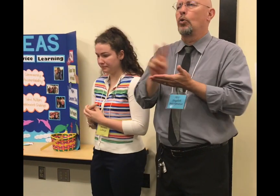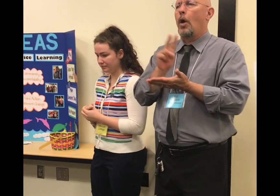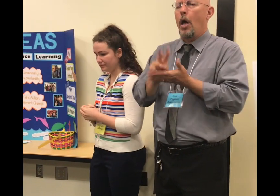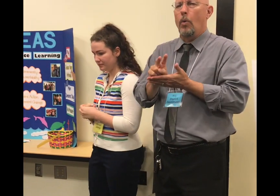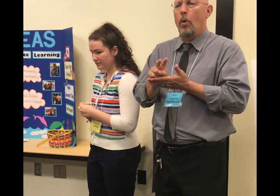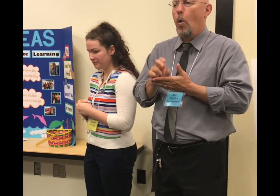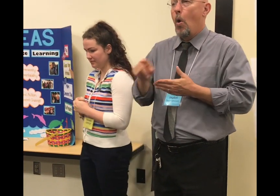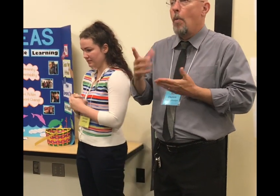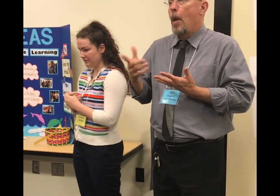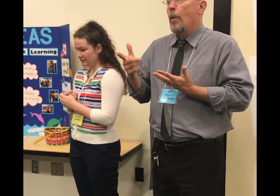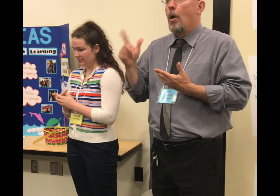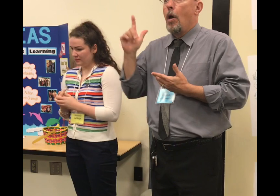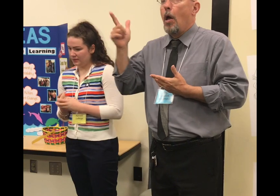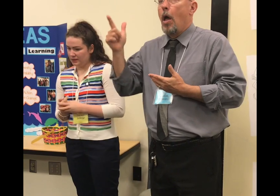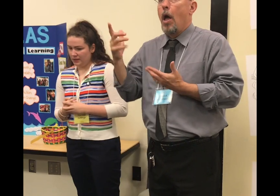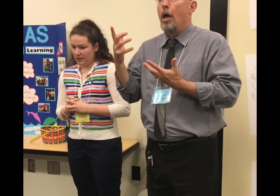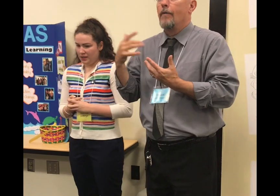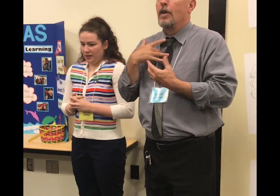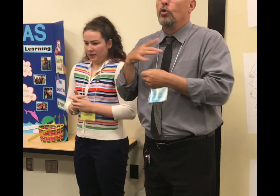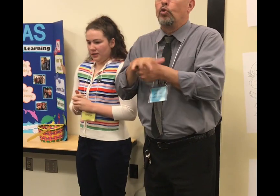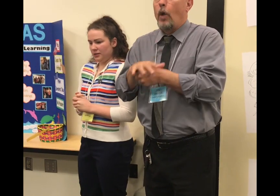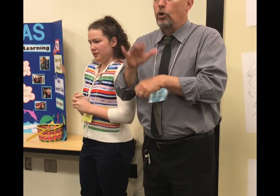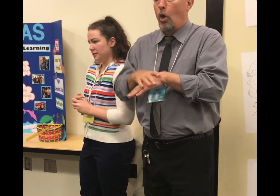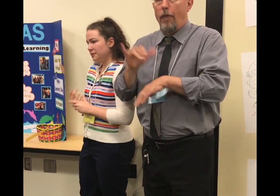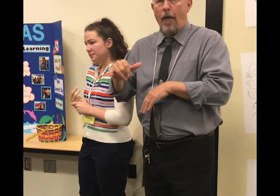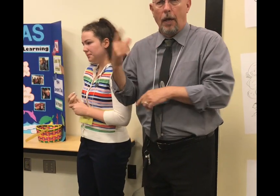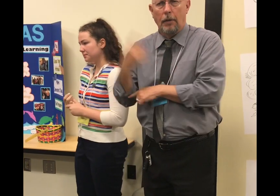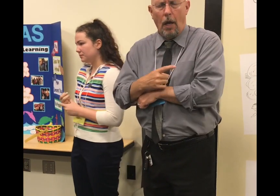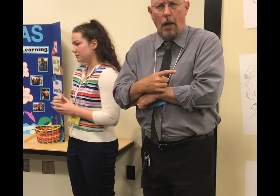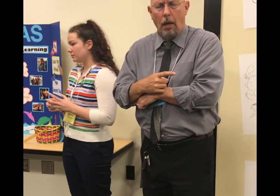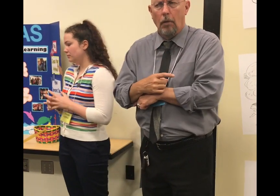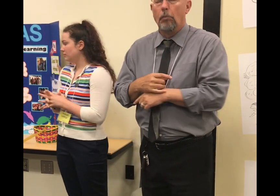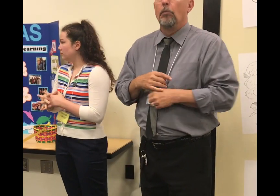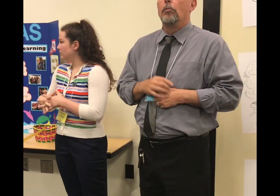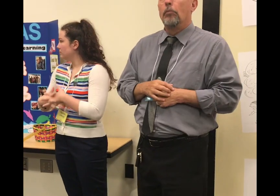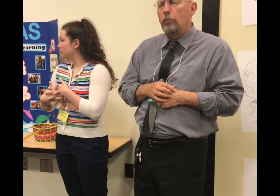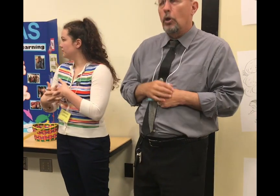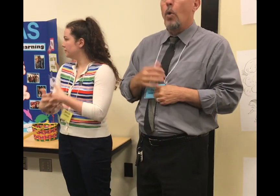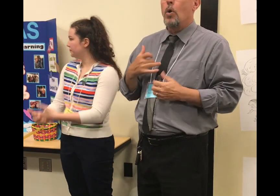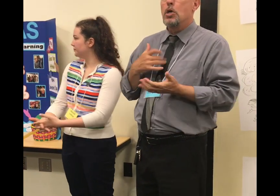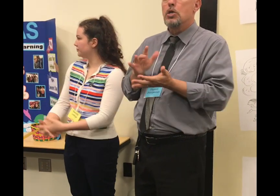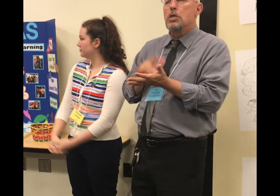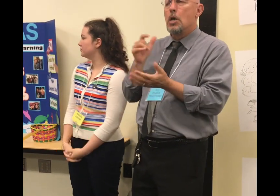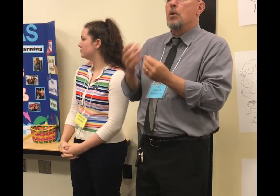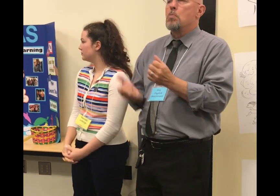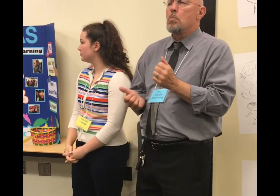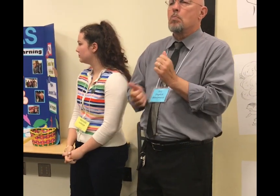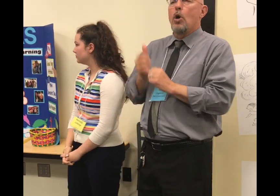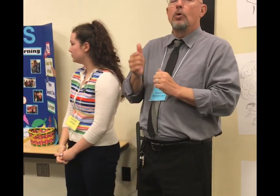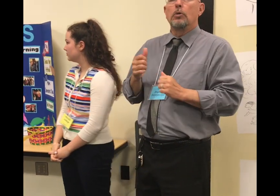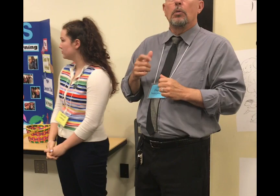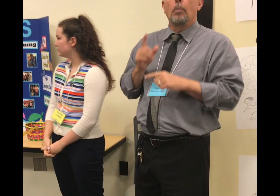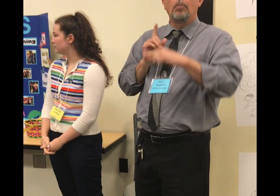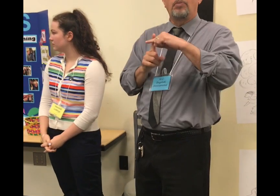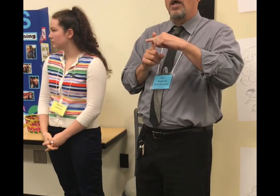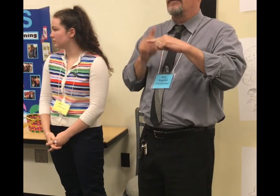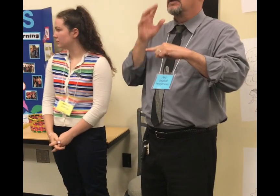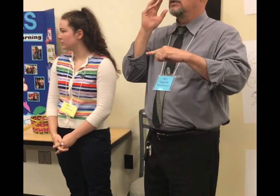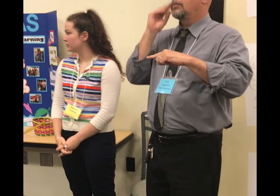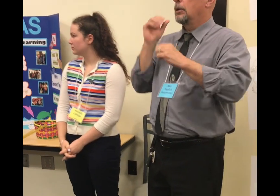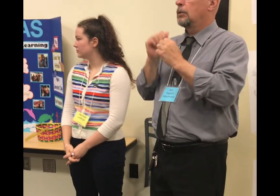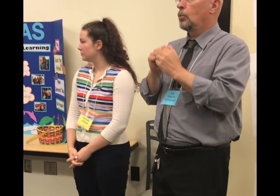test later that day that's stressing us out. But we really wanted to make the most of our experience and provide everyone with